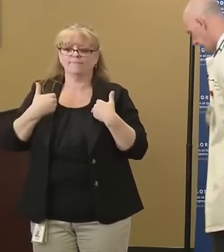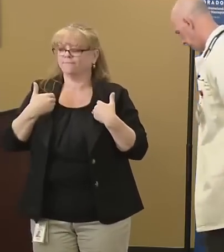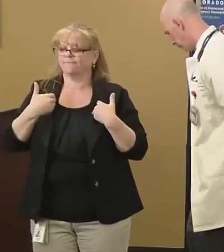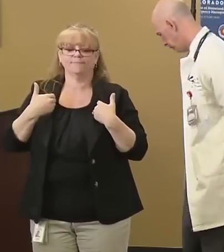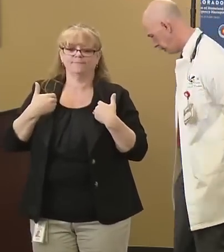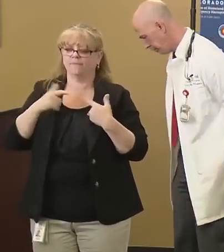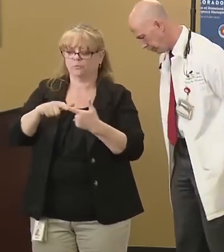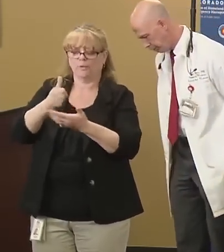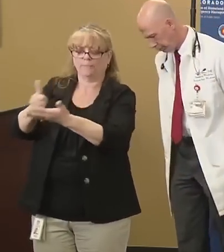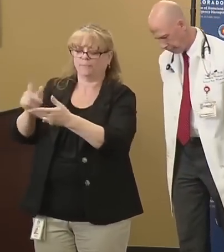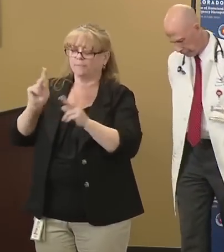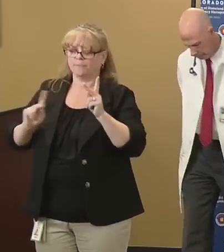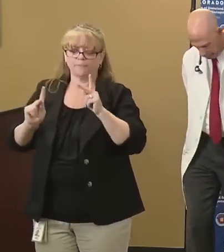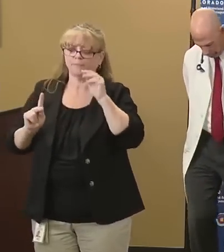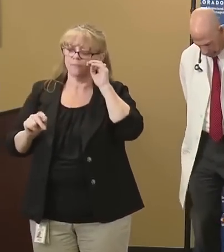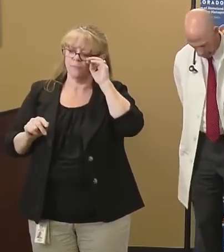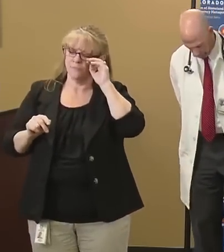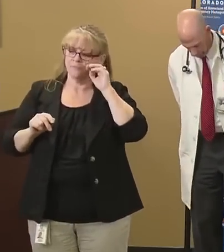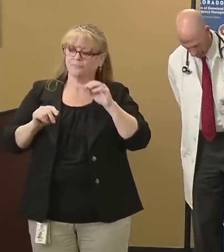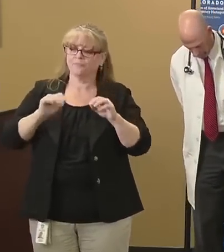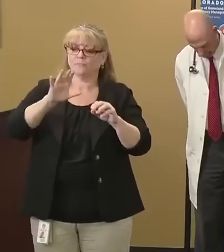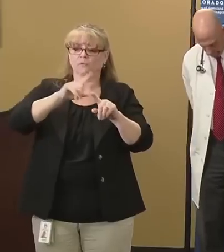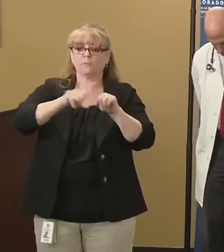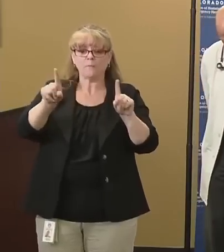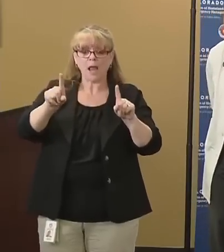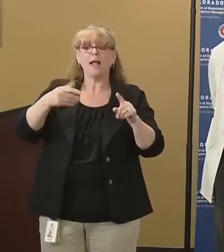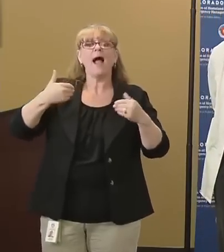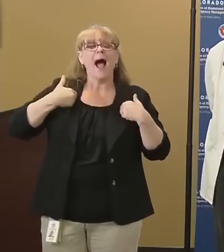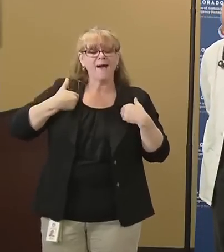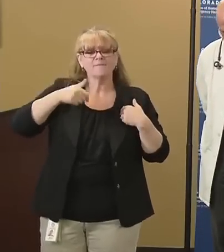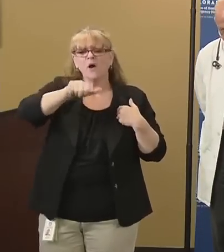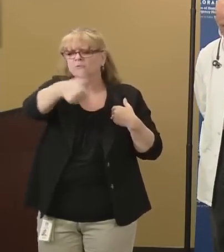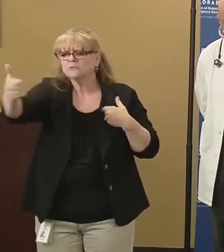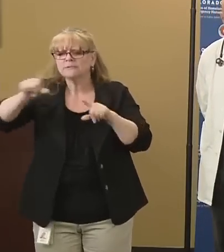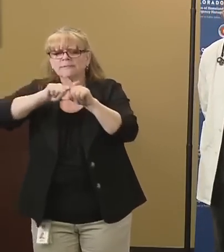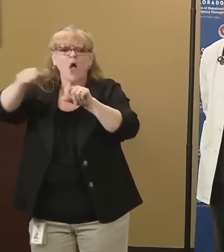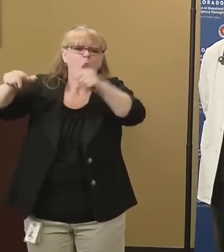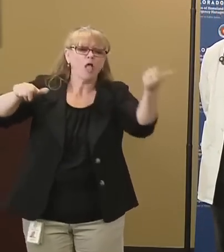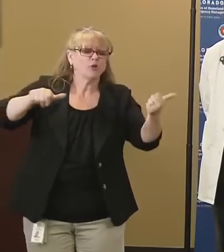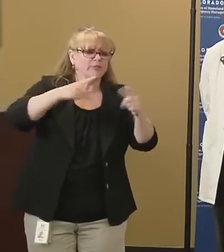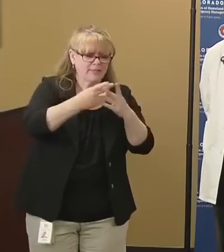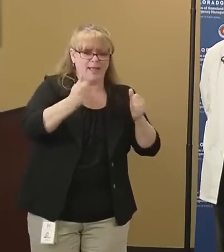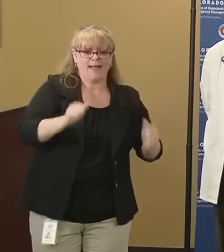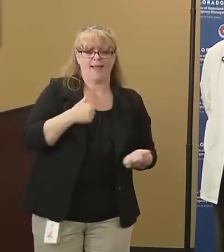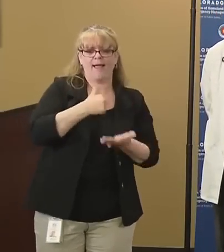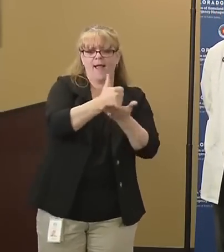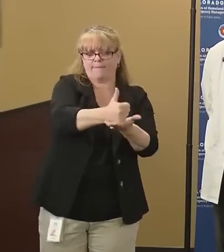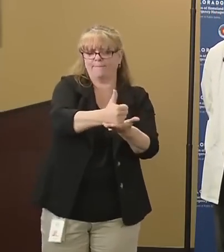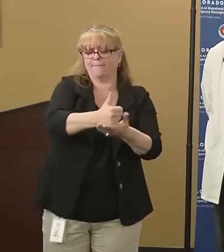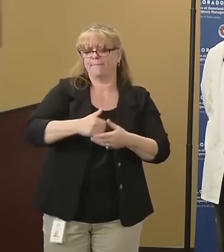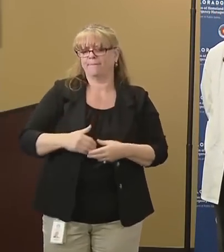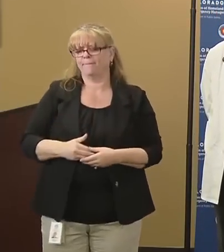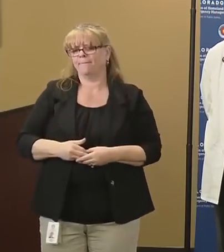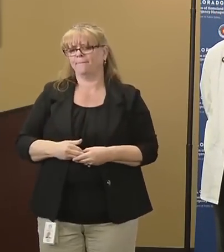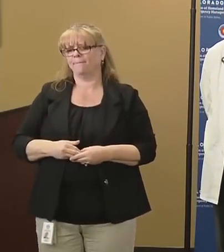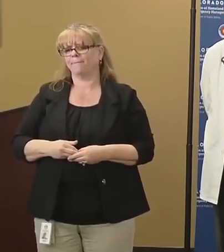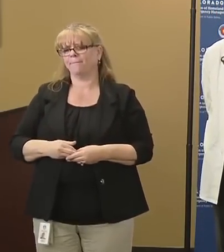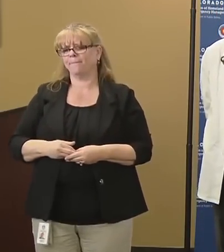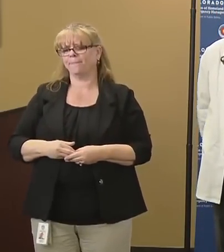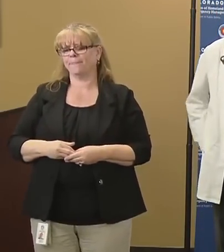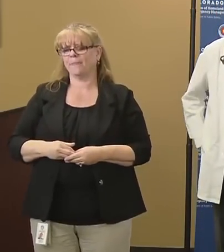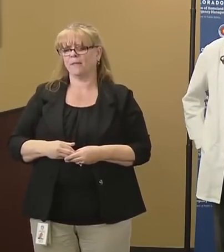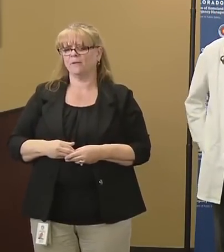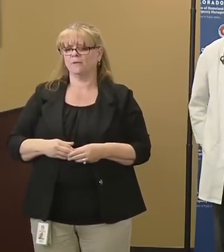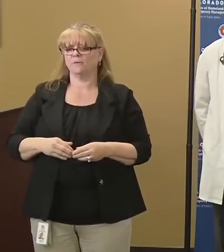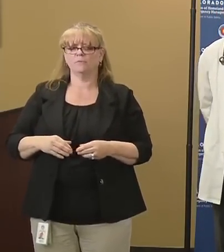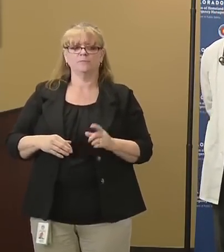Yeah, and there are so many rumors out there, and it's important that people apply a scientific eye to the data. It's frustrating to